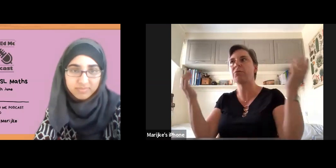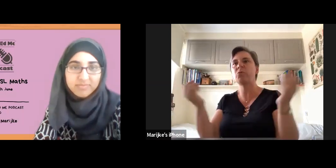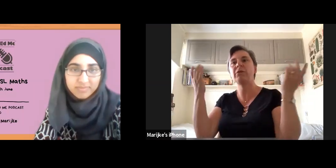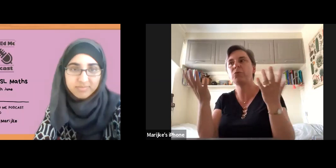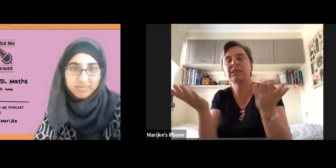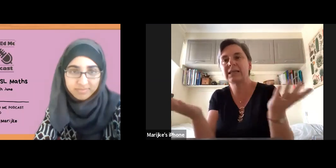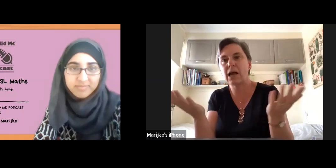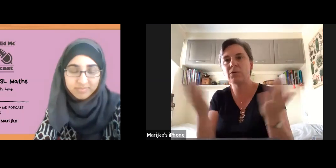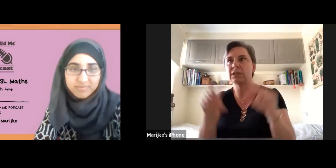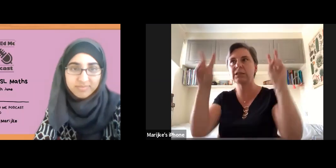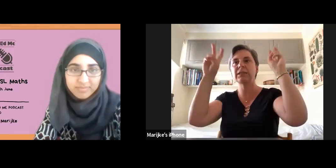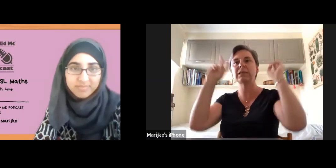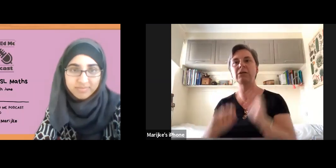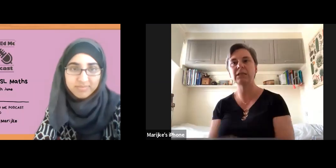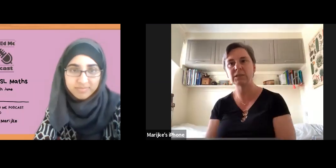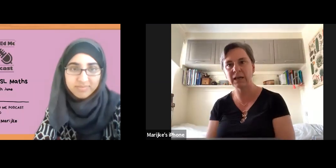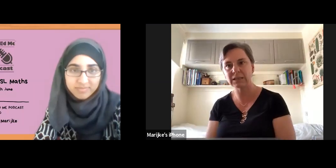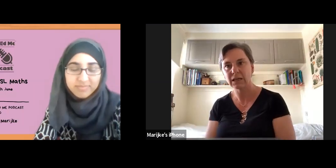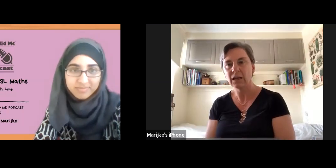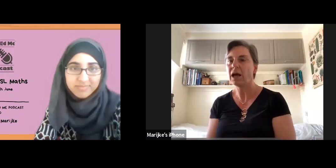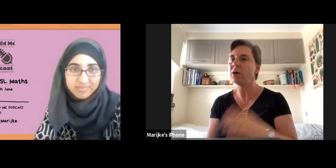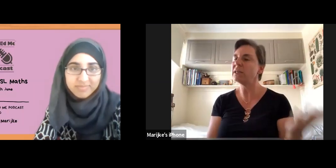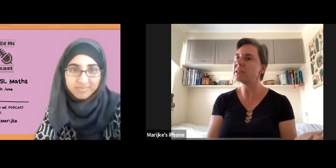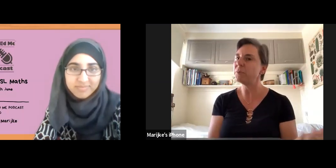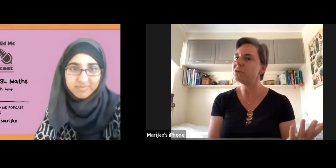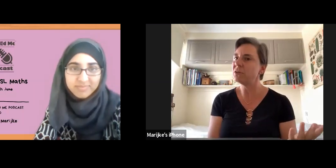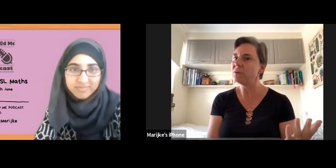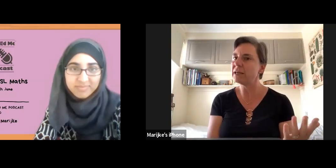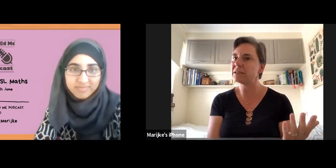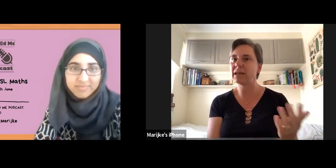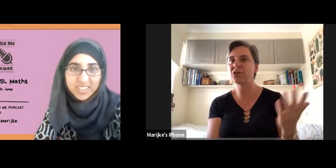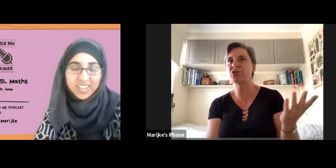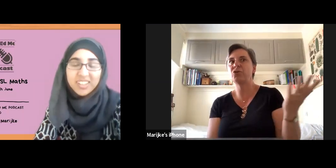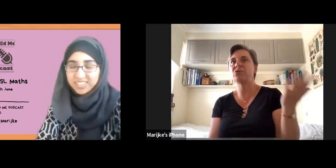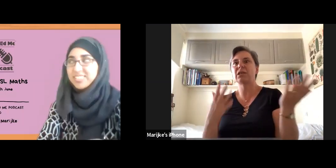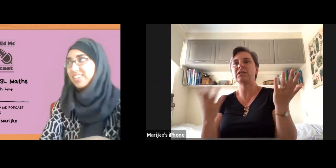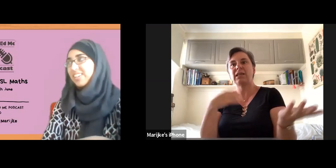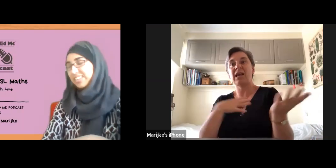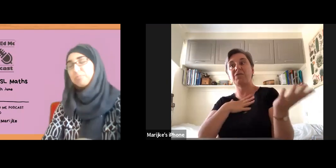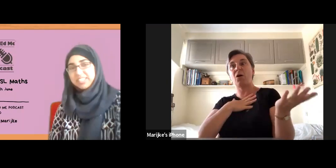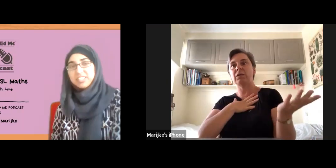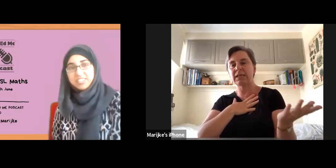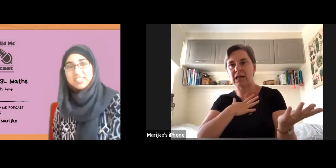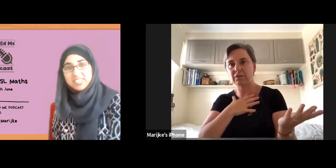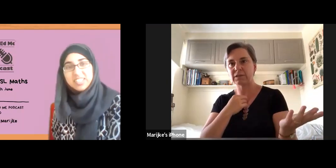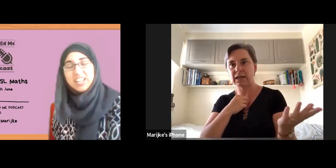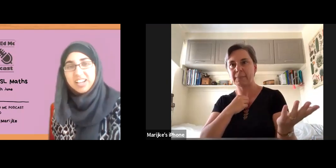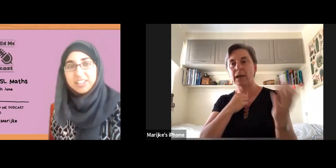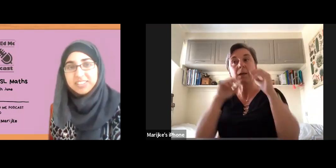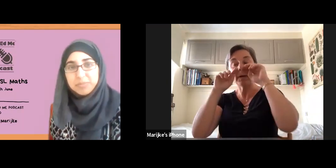3 6 hours and this is how you teach maths. How are they supposed to know that? So they just use the skills that they've got themselves. Yeah. But